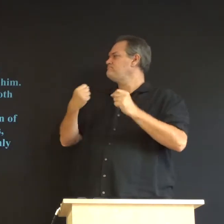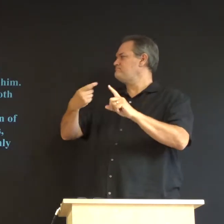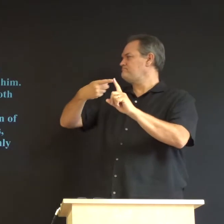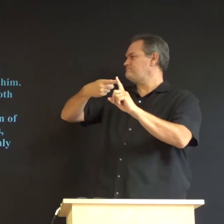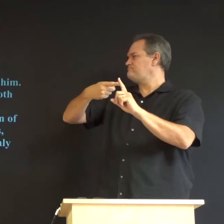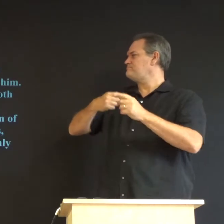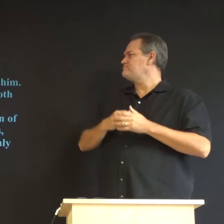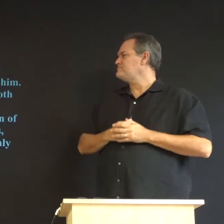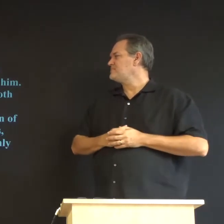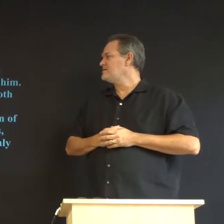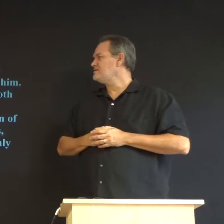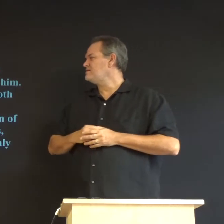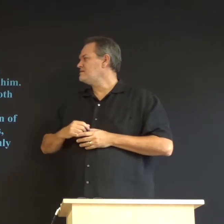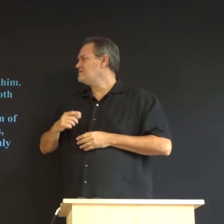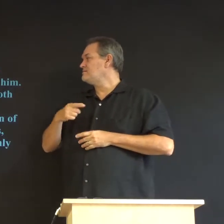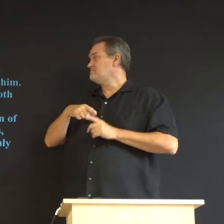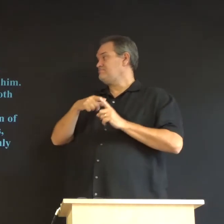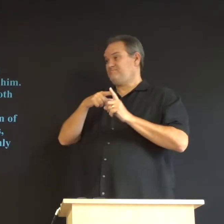and see?